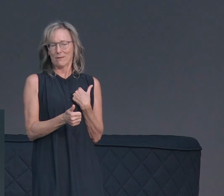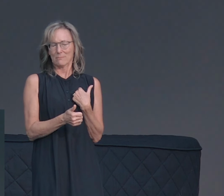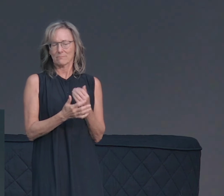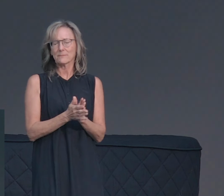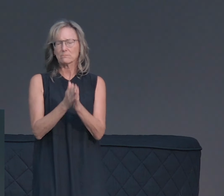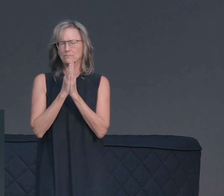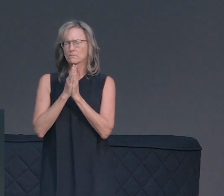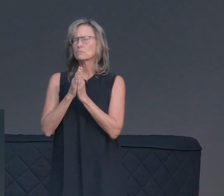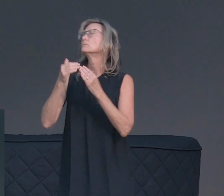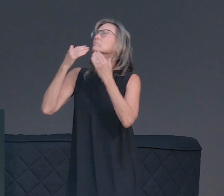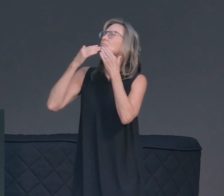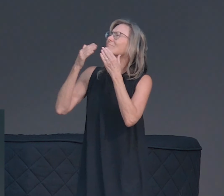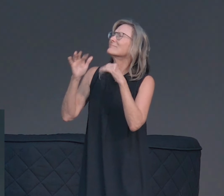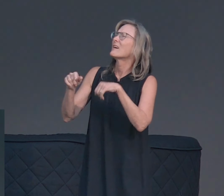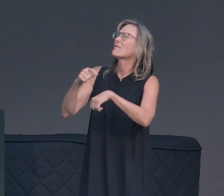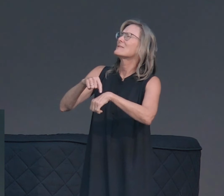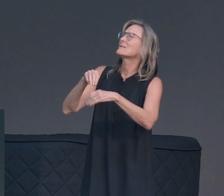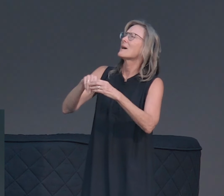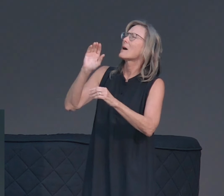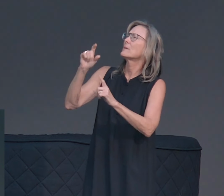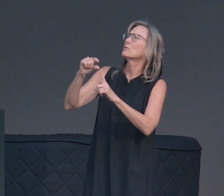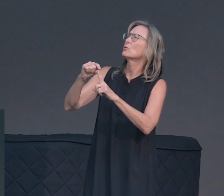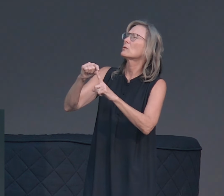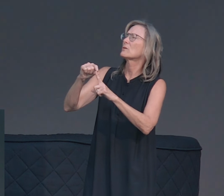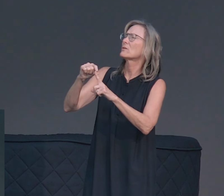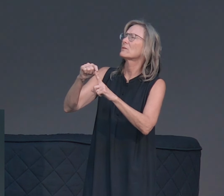Lord, thank You for the time we've had in Your Word this morning.